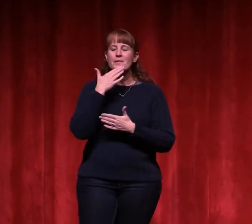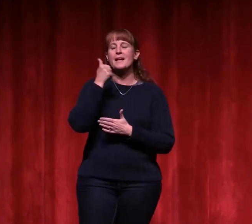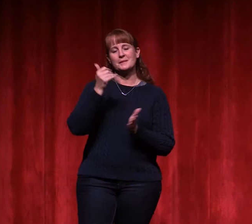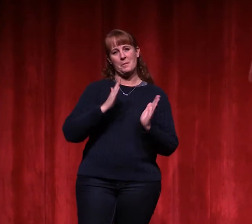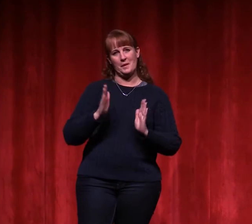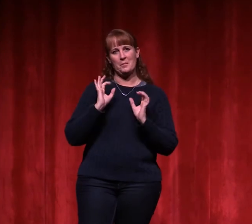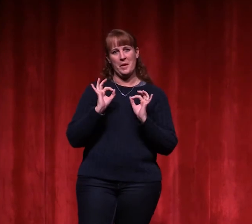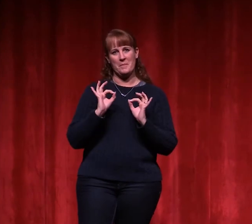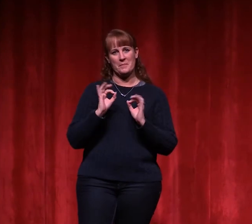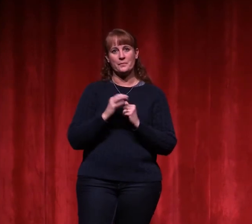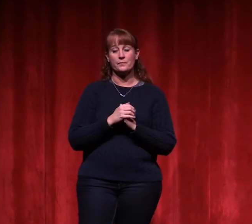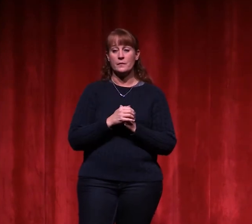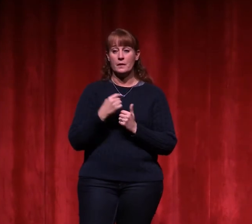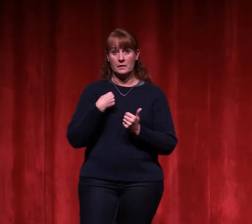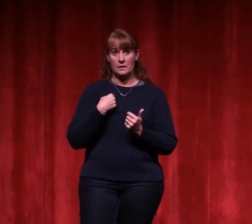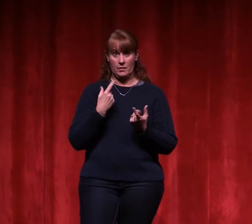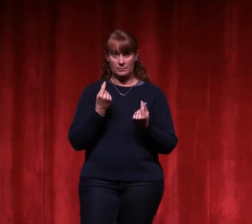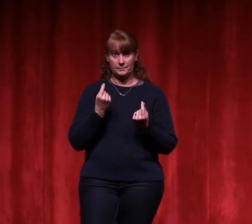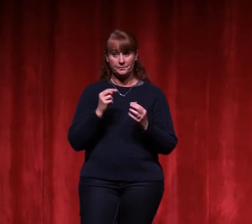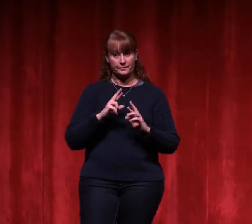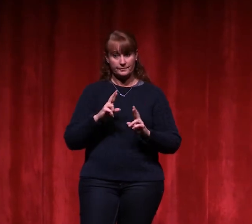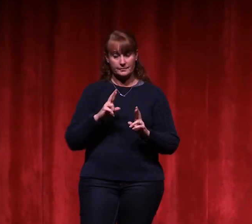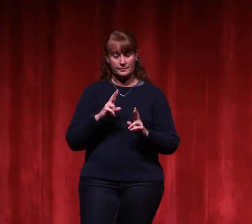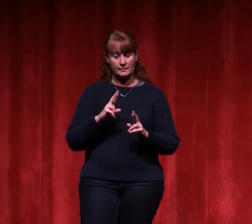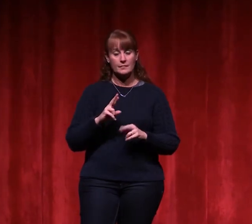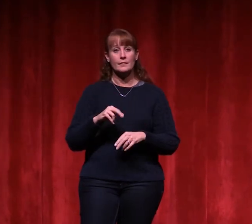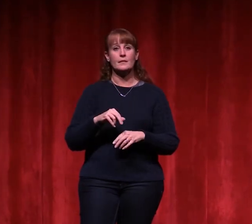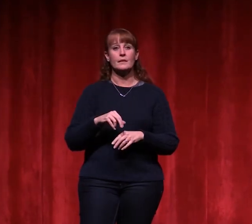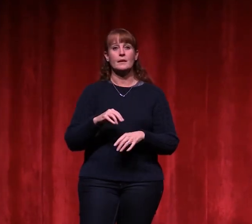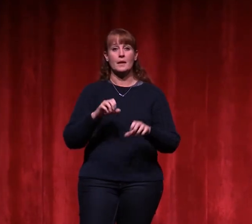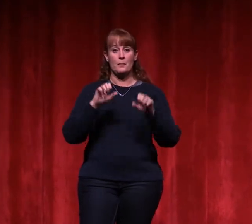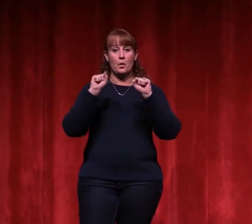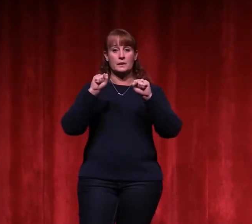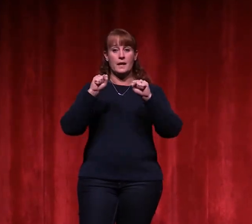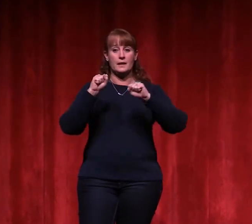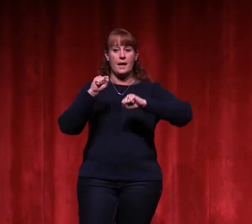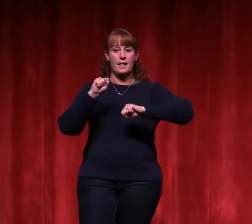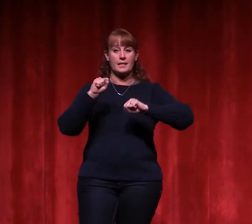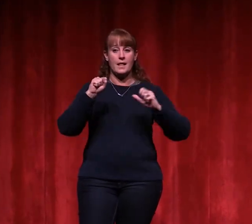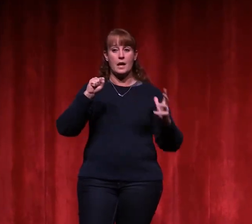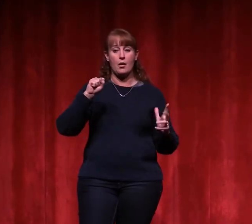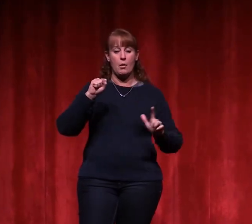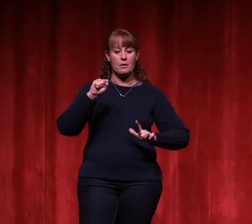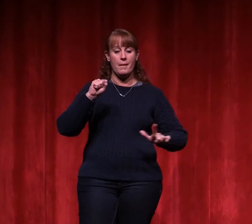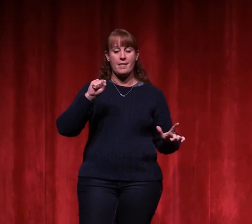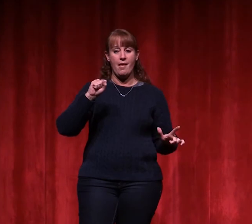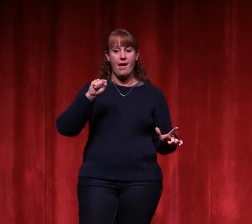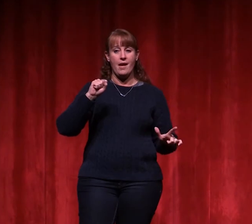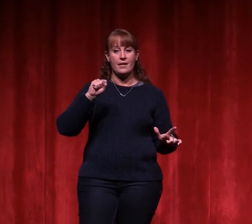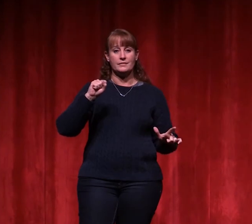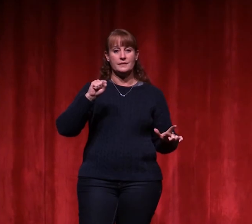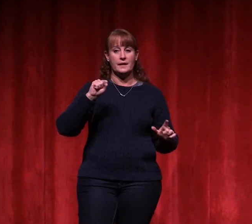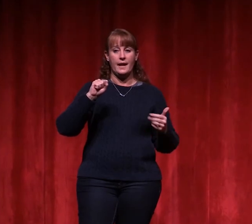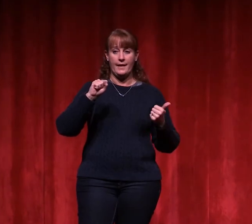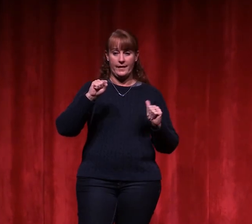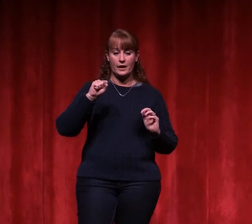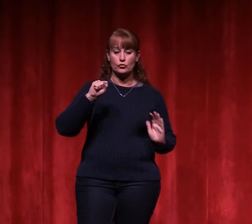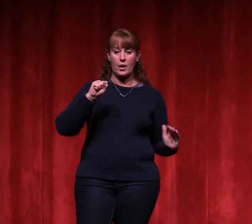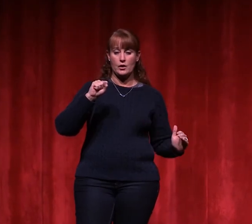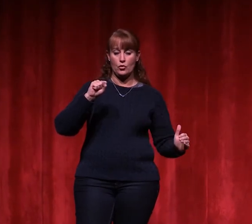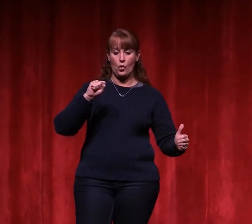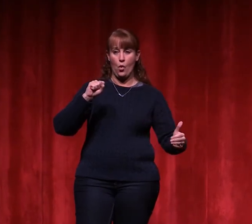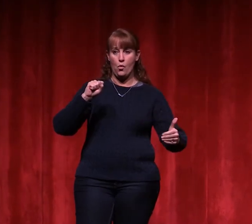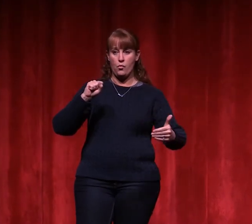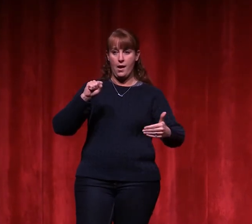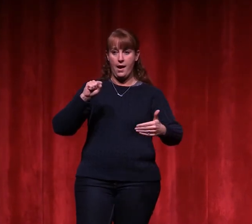that's the best plan. So I said, okay, here goes. And I let go with my left hand, and as I went to wrap